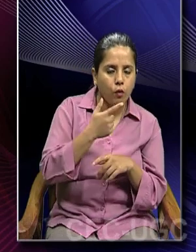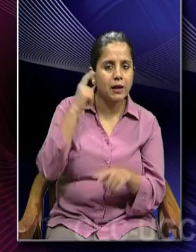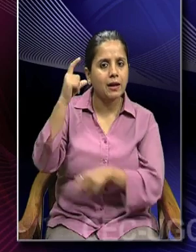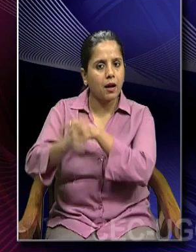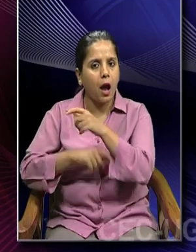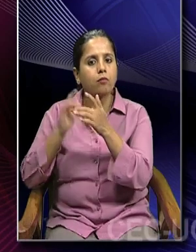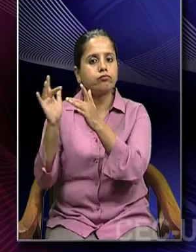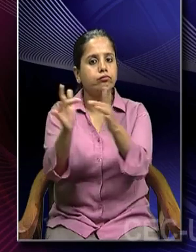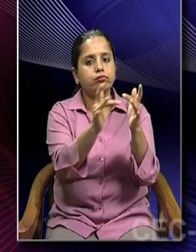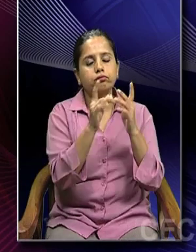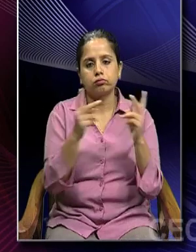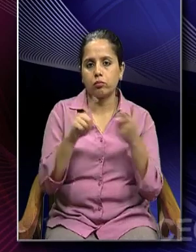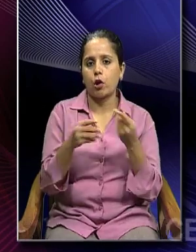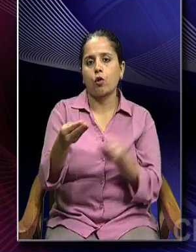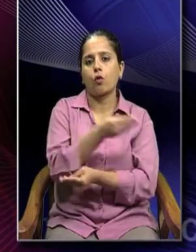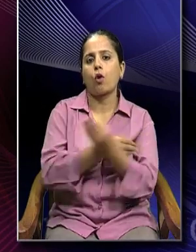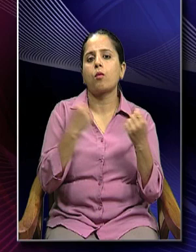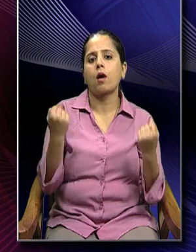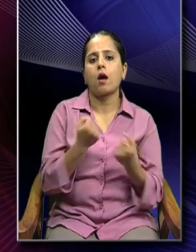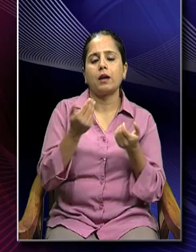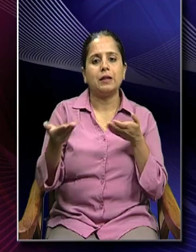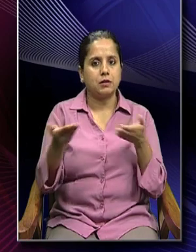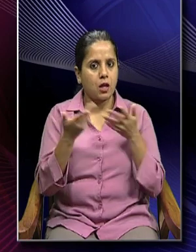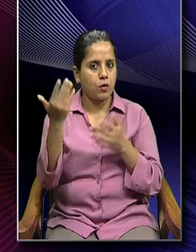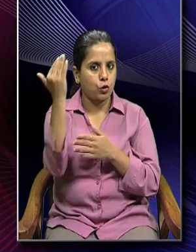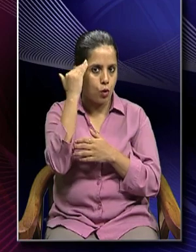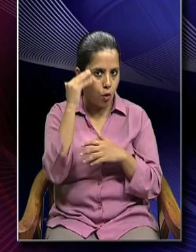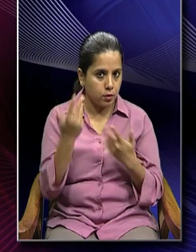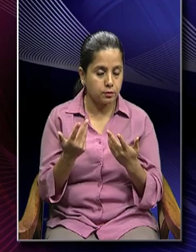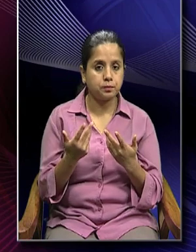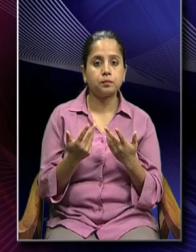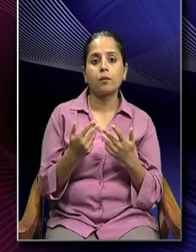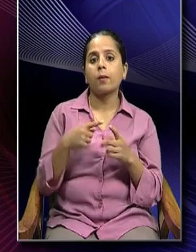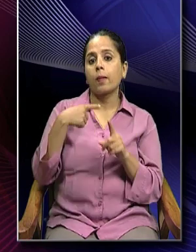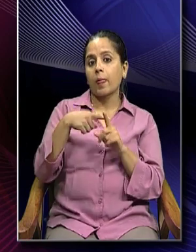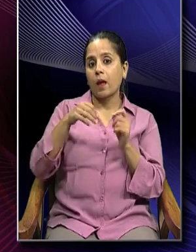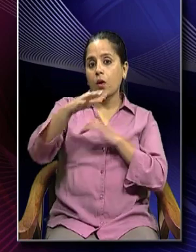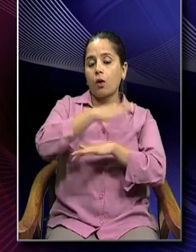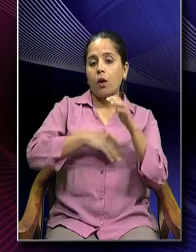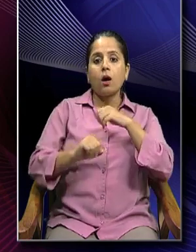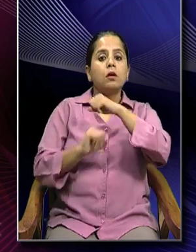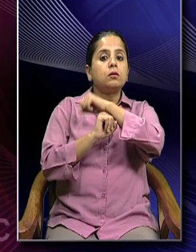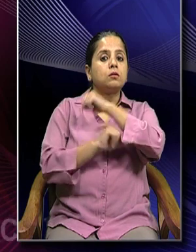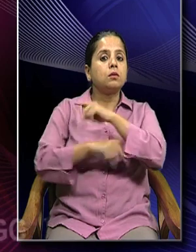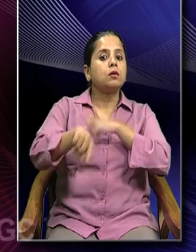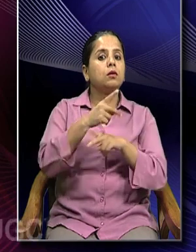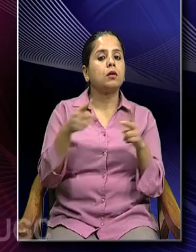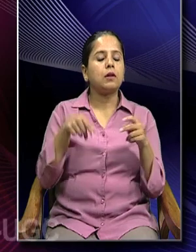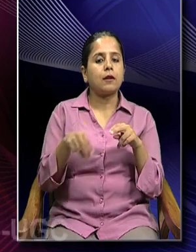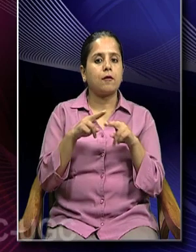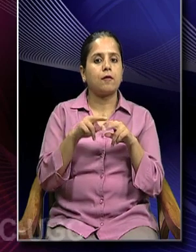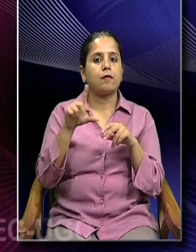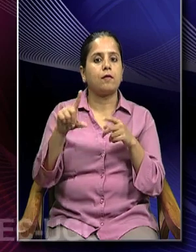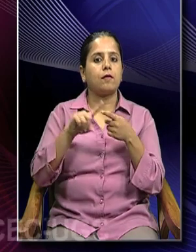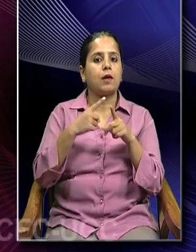networking. Economic activity was service and knowledge, and the organizational structure came in the form of flexi